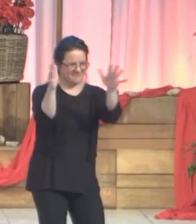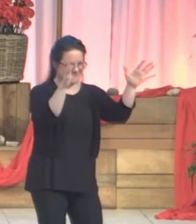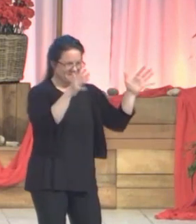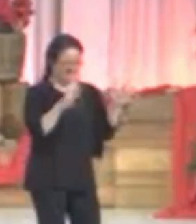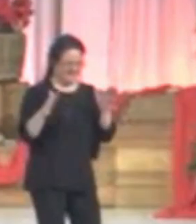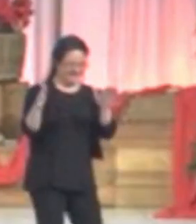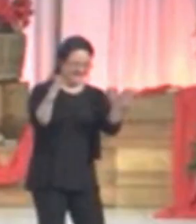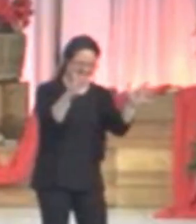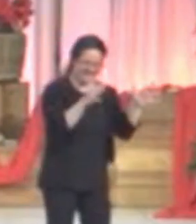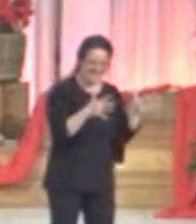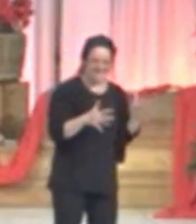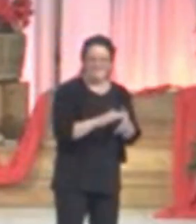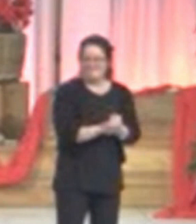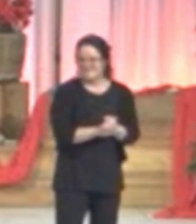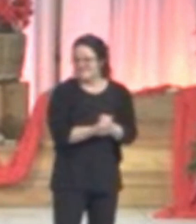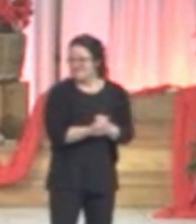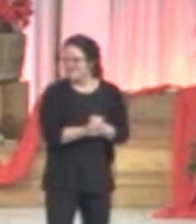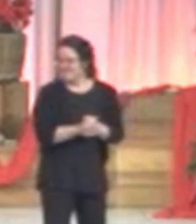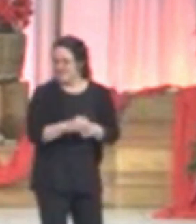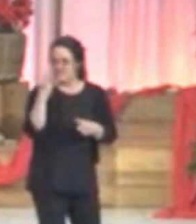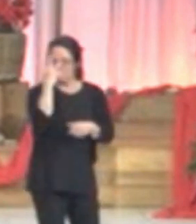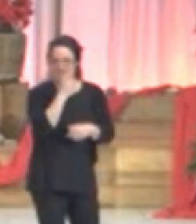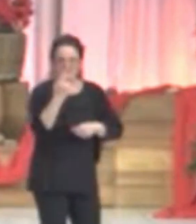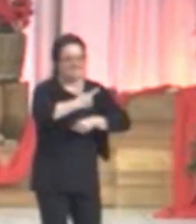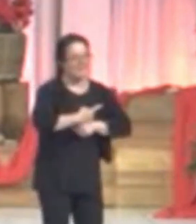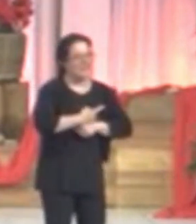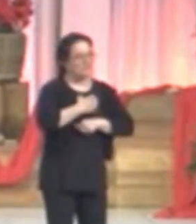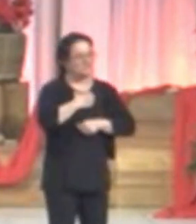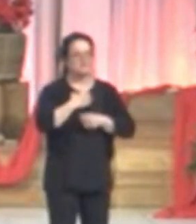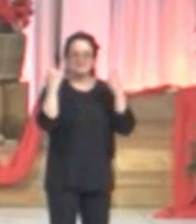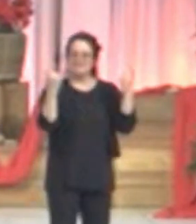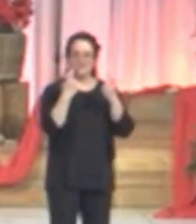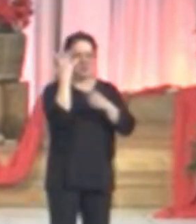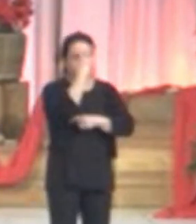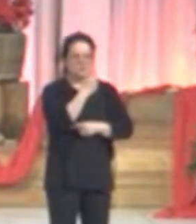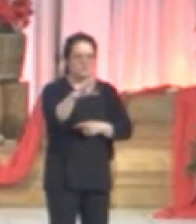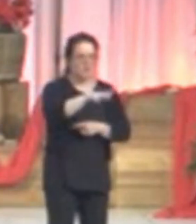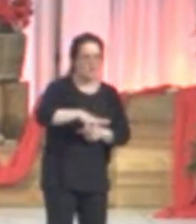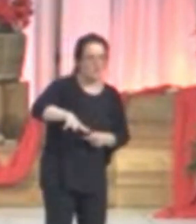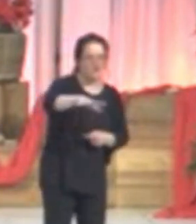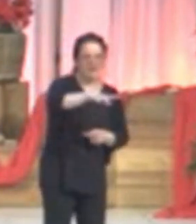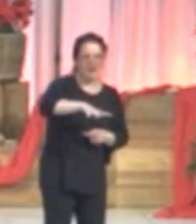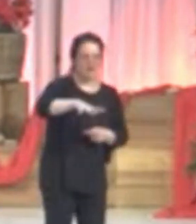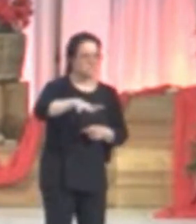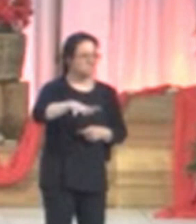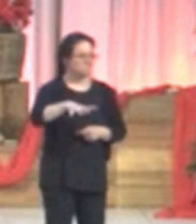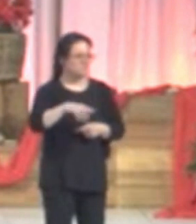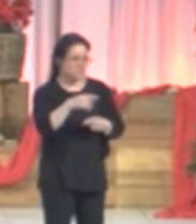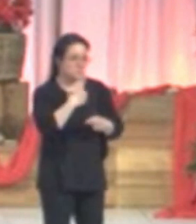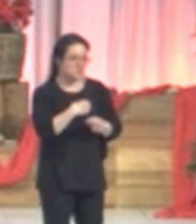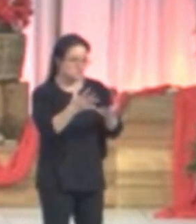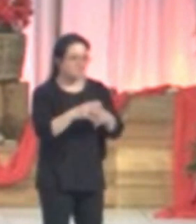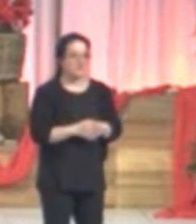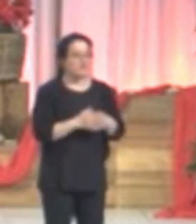Clapping. Lots of clapping. So we have a beautiful lots of popular day music. To celebrate in a beautiful courtyard with praise and worship. Whatever. Let's